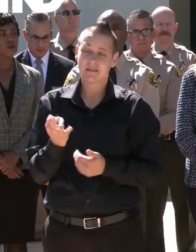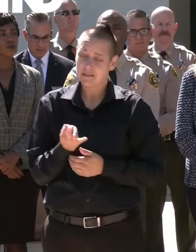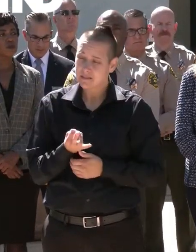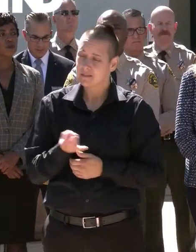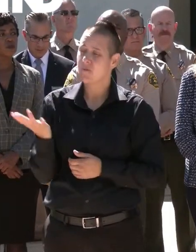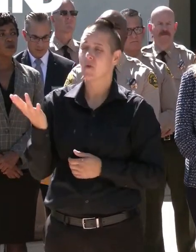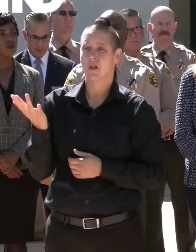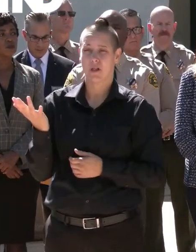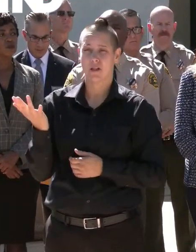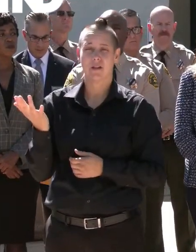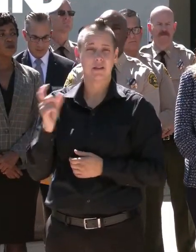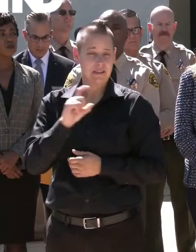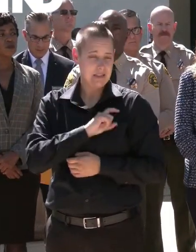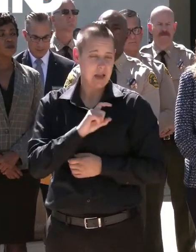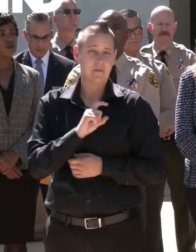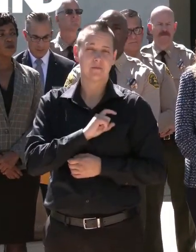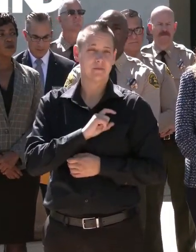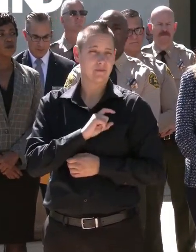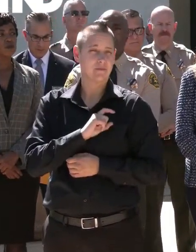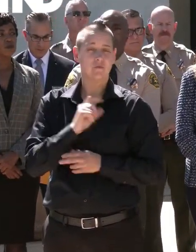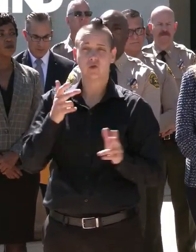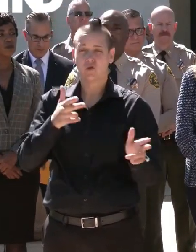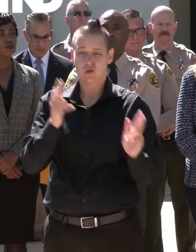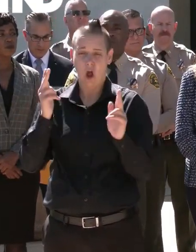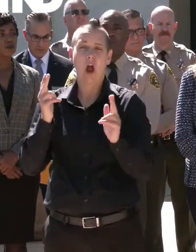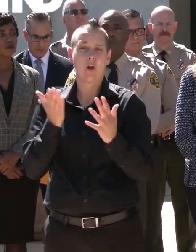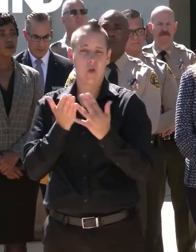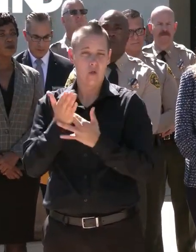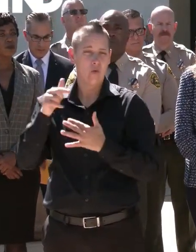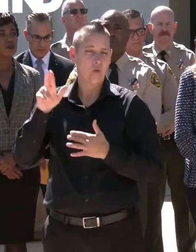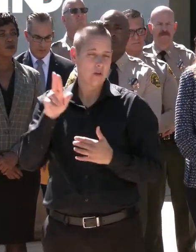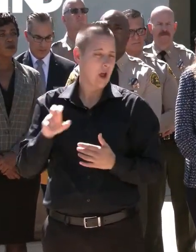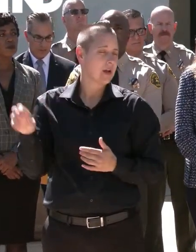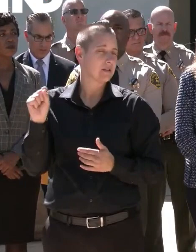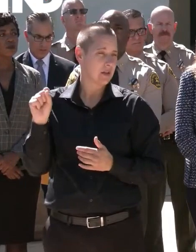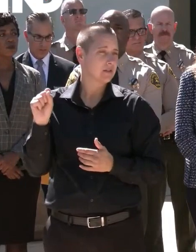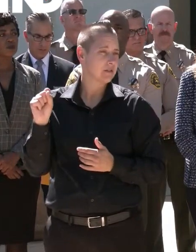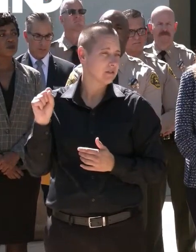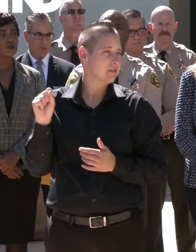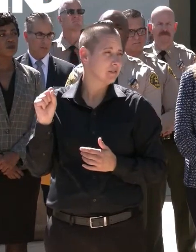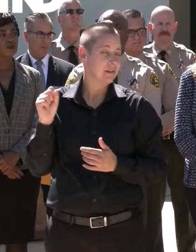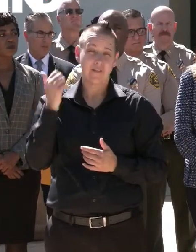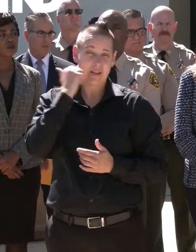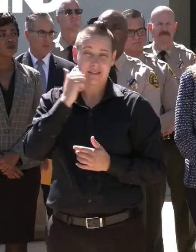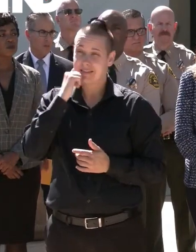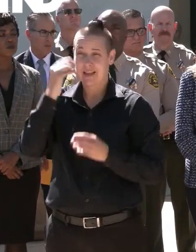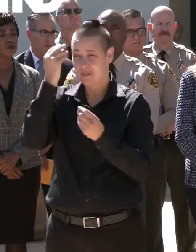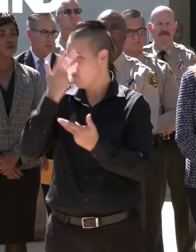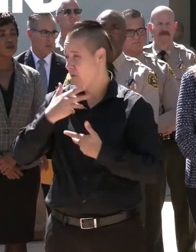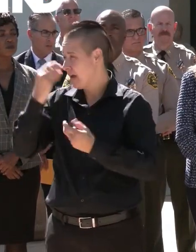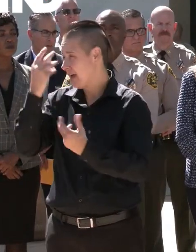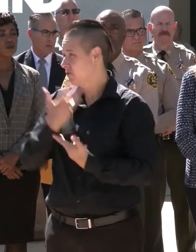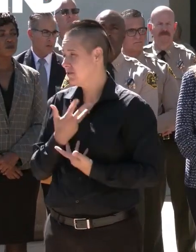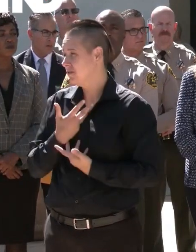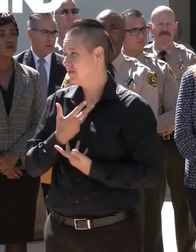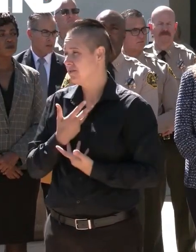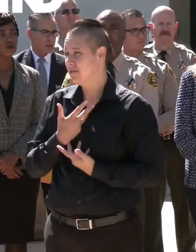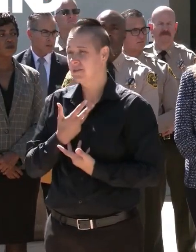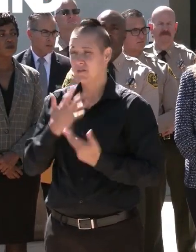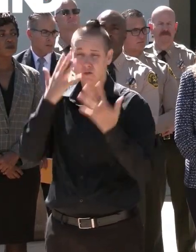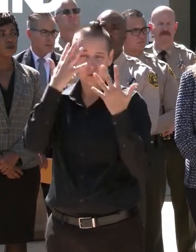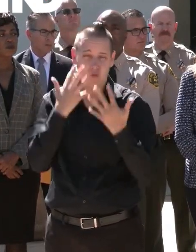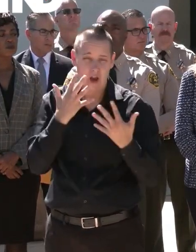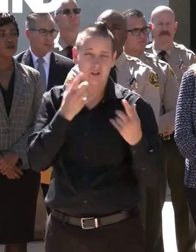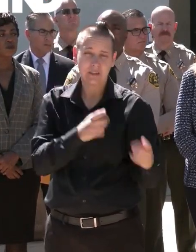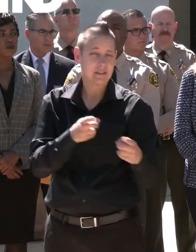several deputies or police officers shot throughout the United States. I get daily notifications of